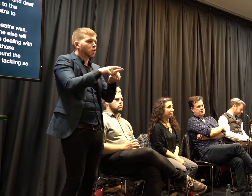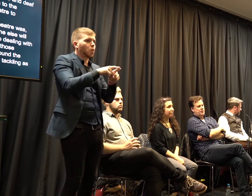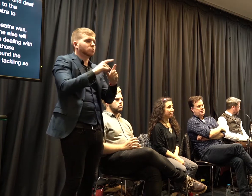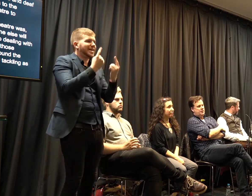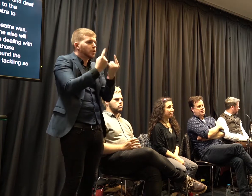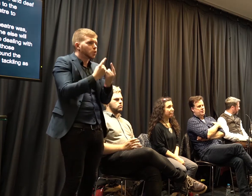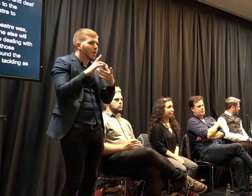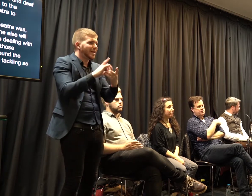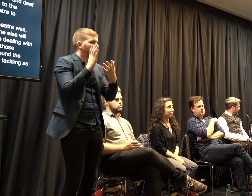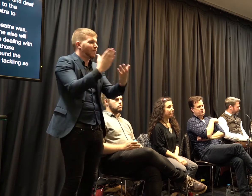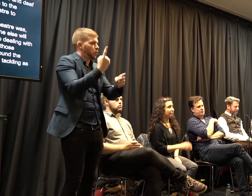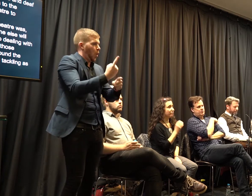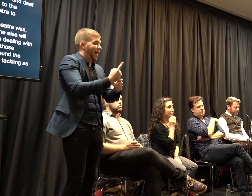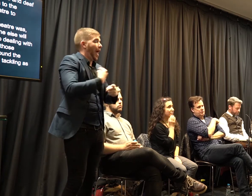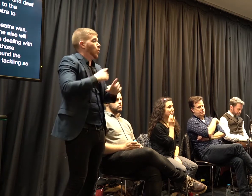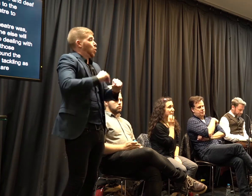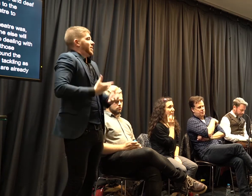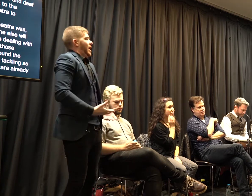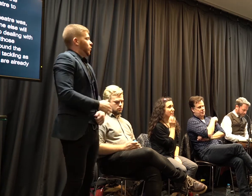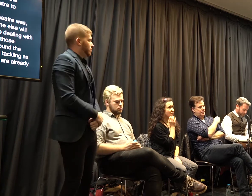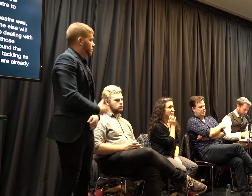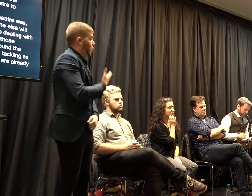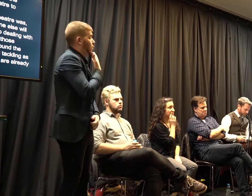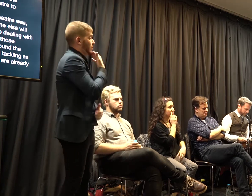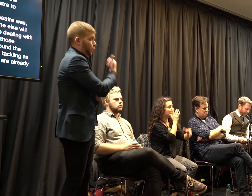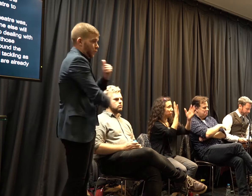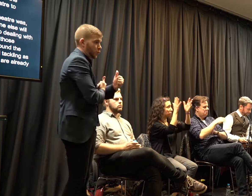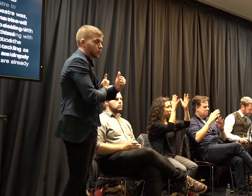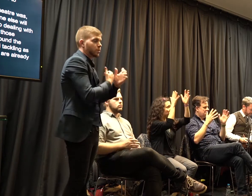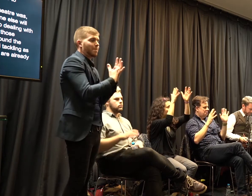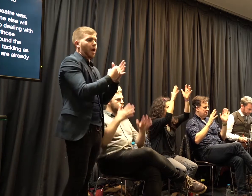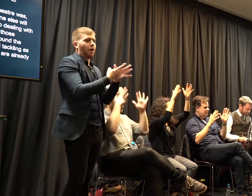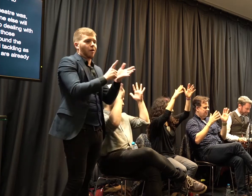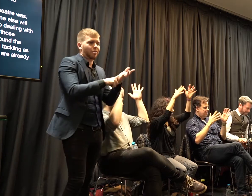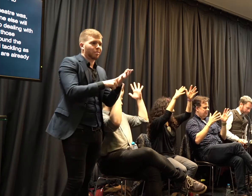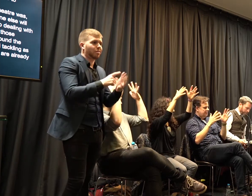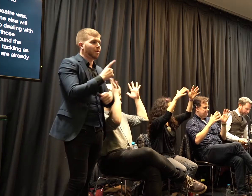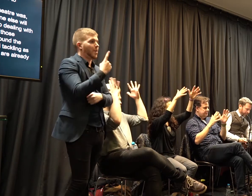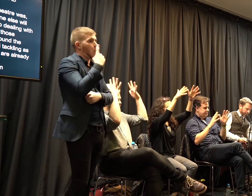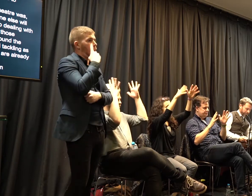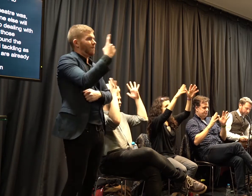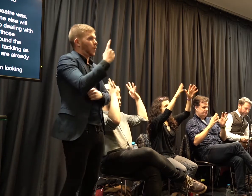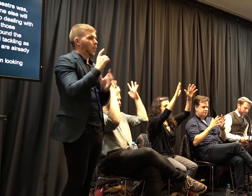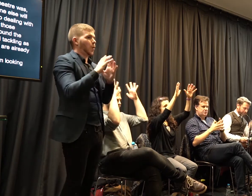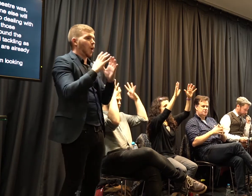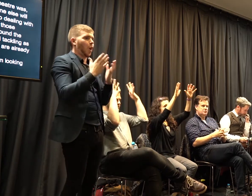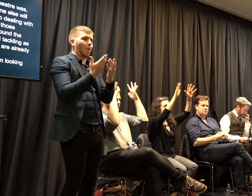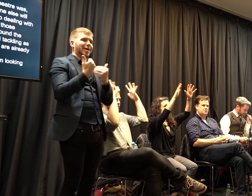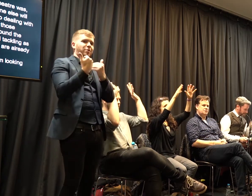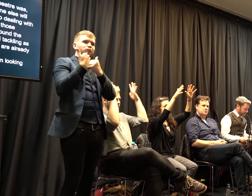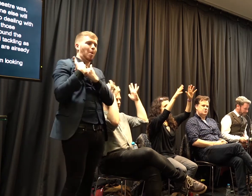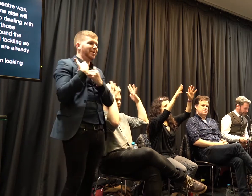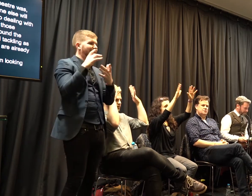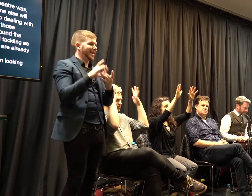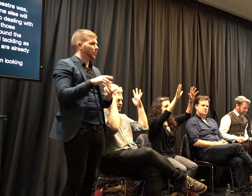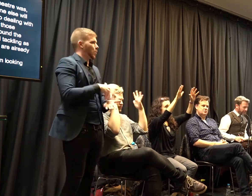about. I'll stop there. Thank you. Thank you very much, Michael. I'm looking forward to the day that the Globe gives me responsibilities over merchandise.